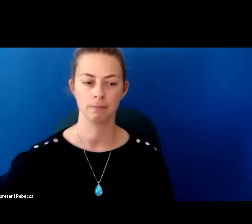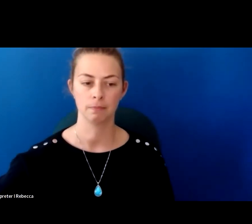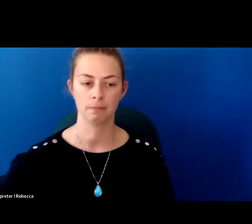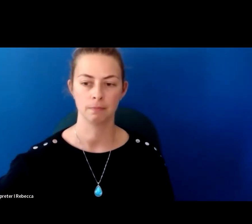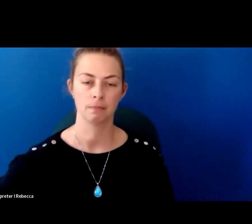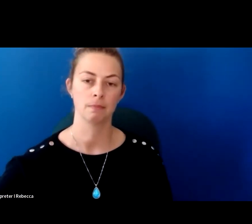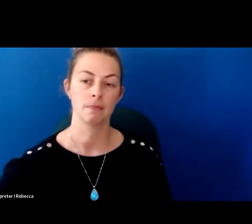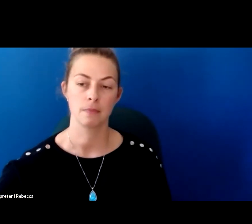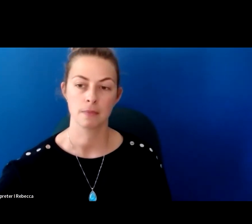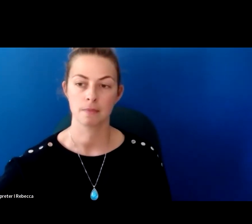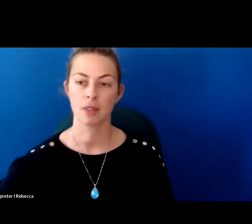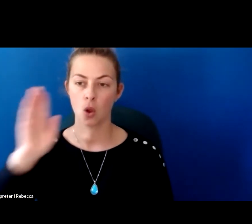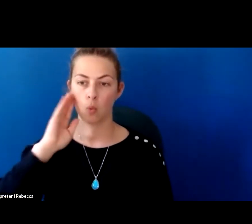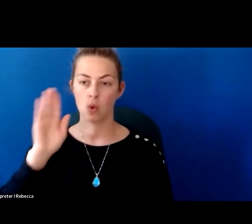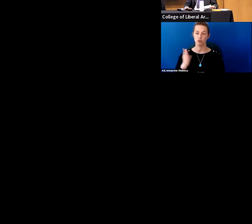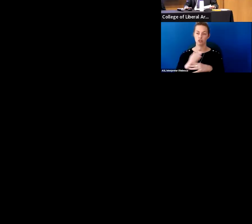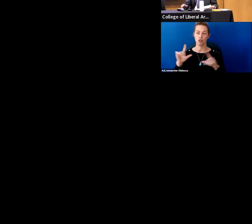oh wait, no, that's not the right.